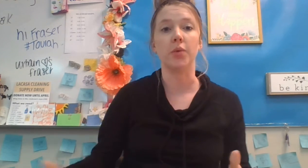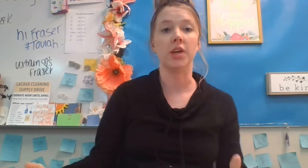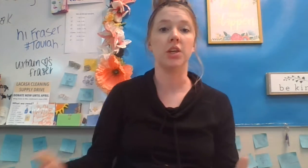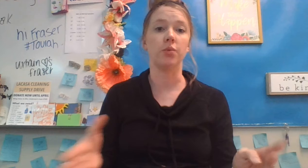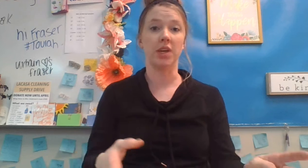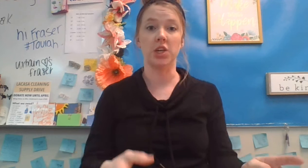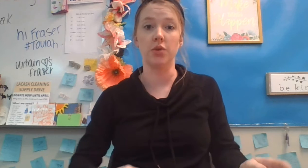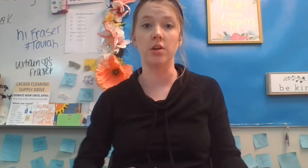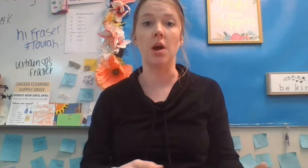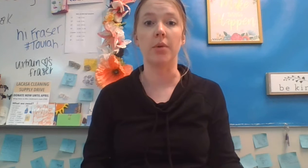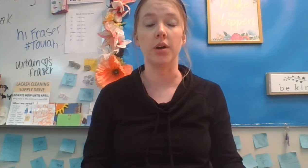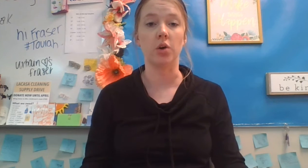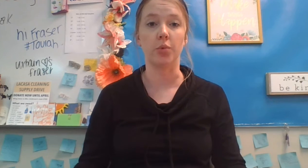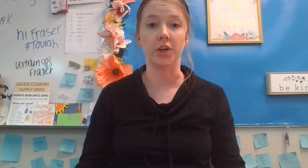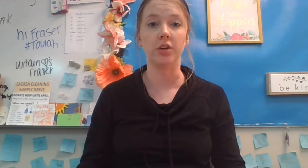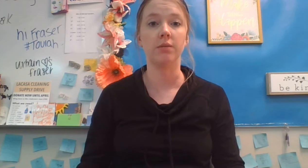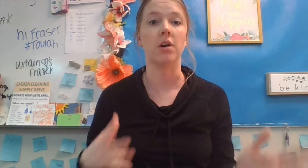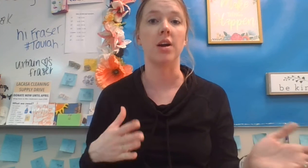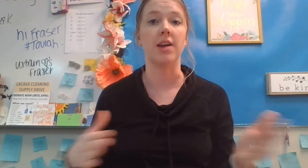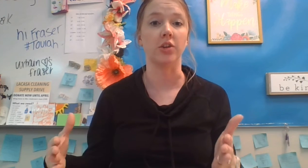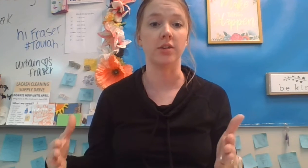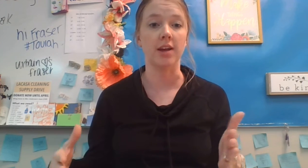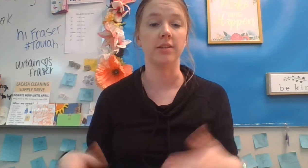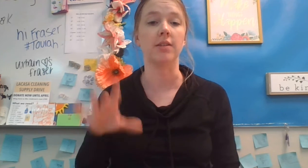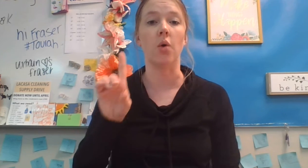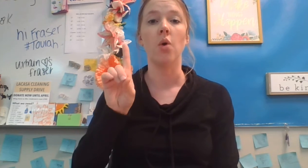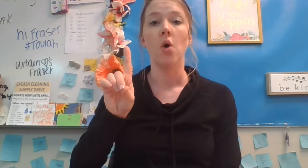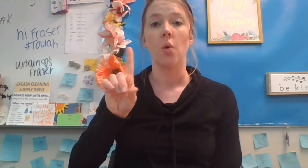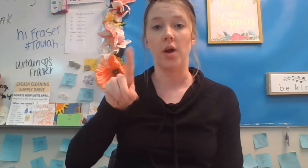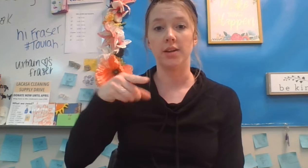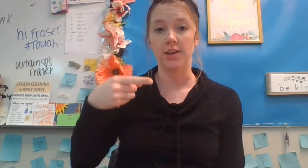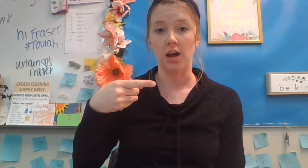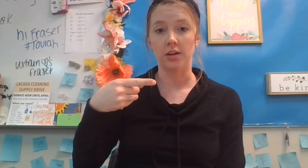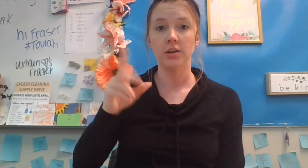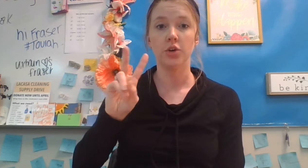we get to use number incorporation for our dollar signs. So $1, $2,